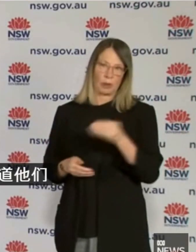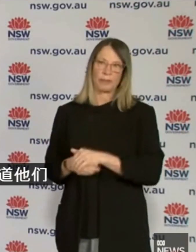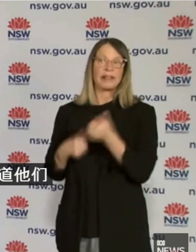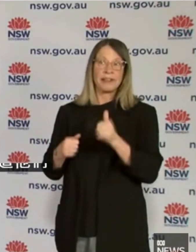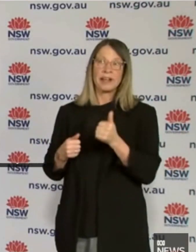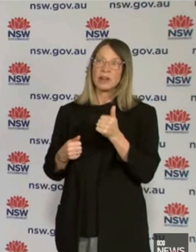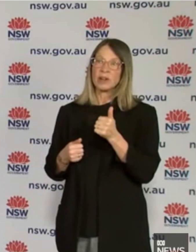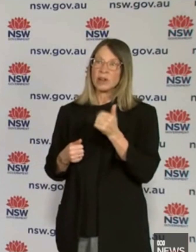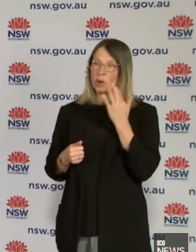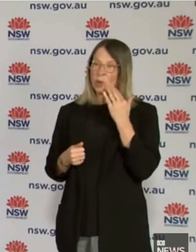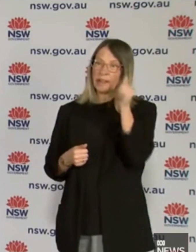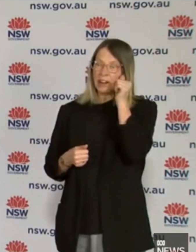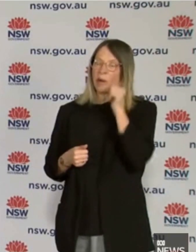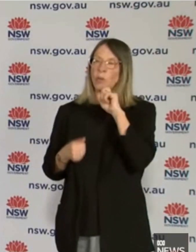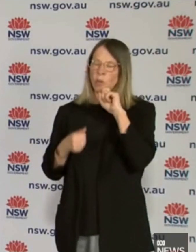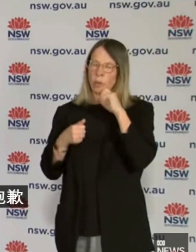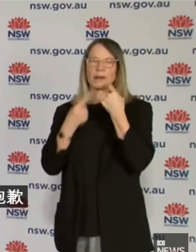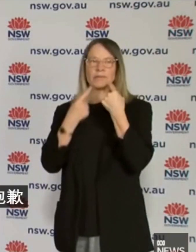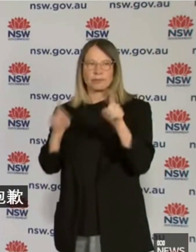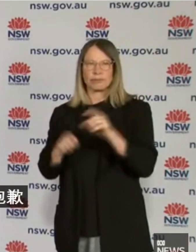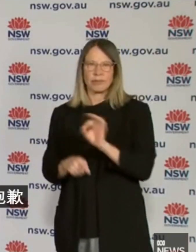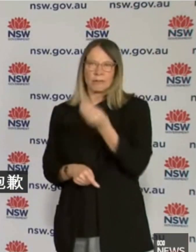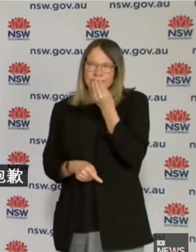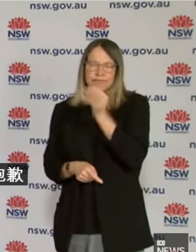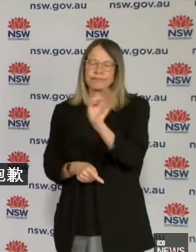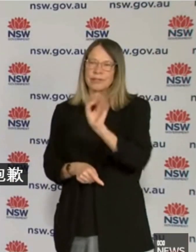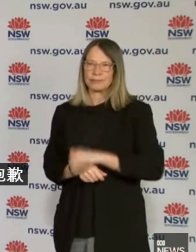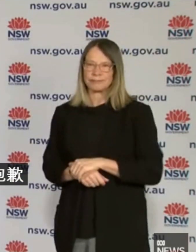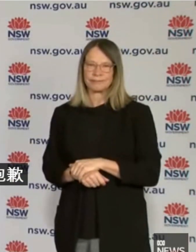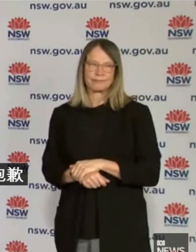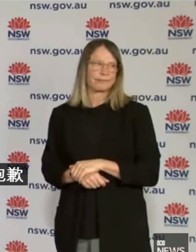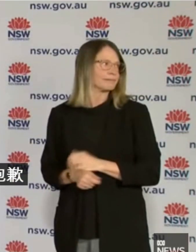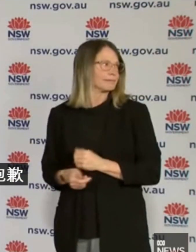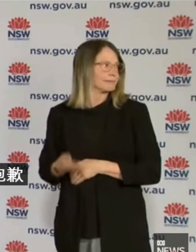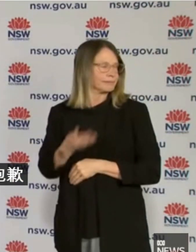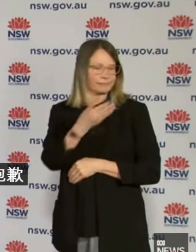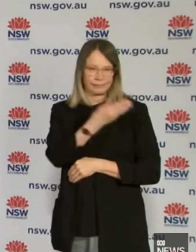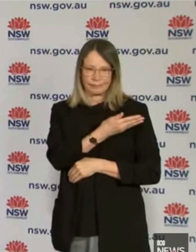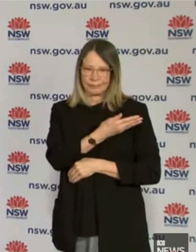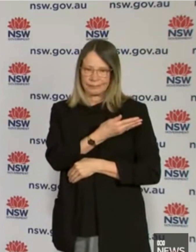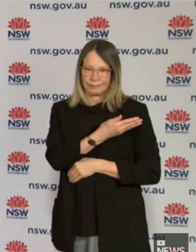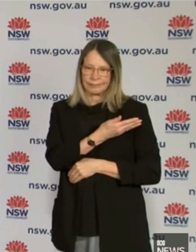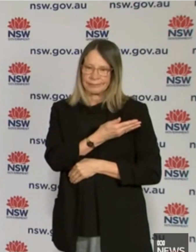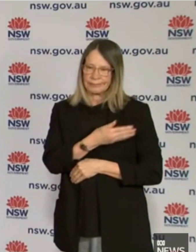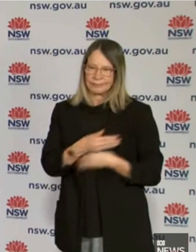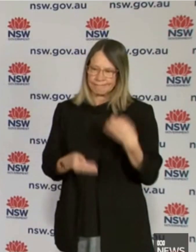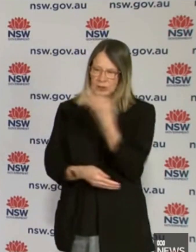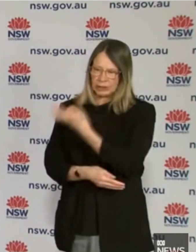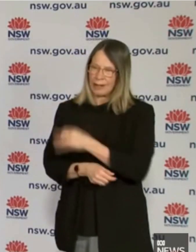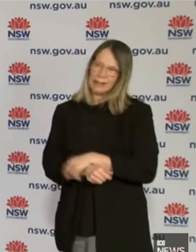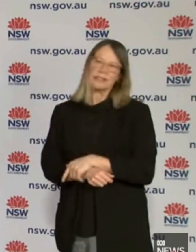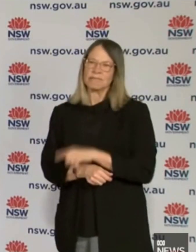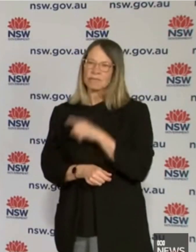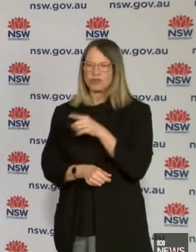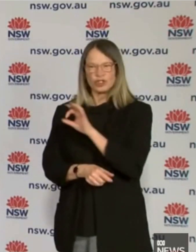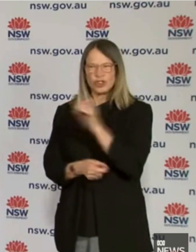It's not like any of this is ever not made public. Sorry. I'll come... Alex. Well, you don't seem overly concerned about 6 separate wards. I